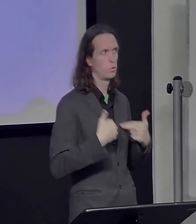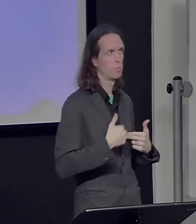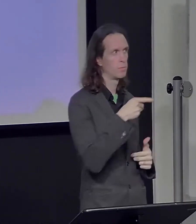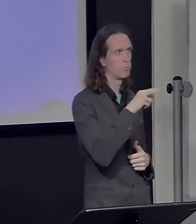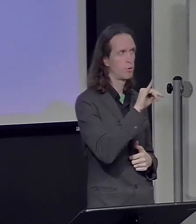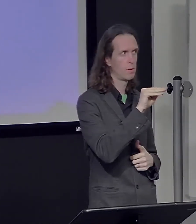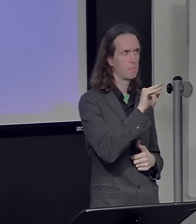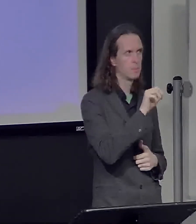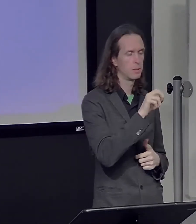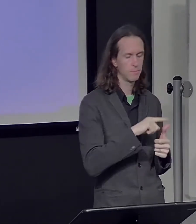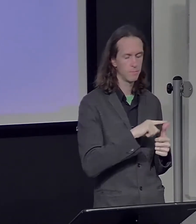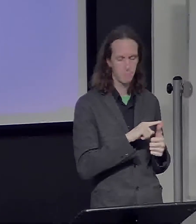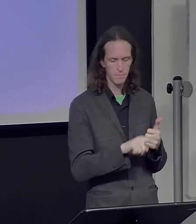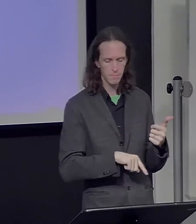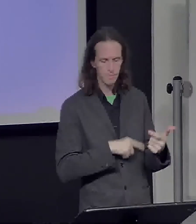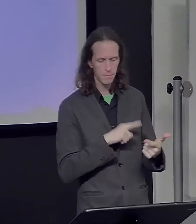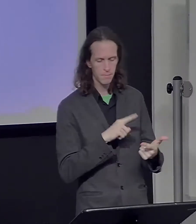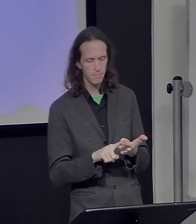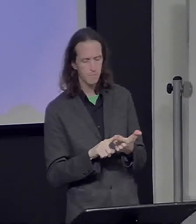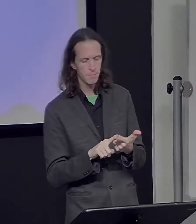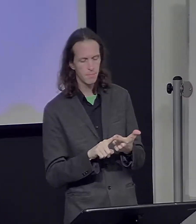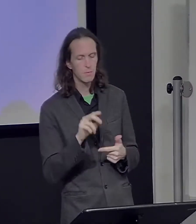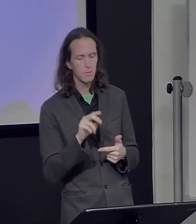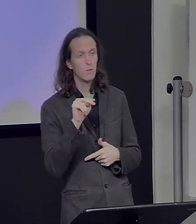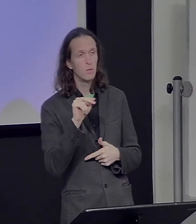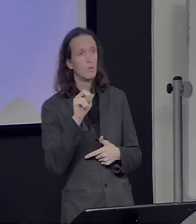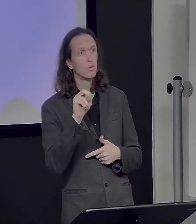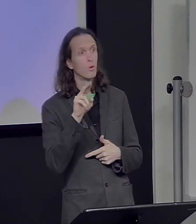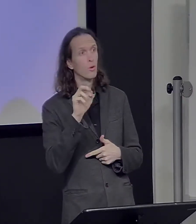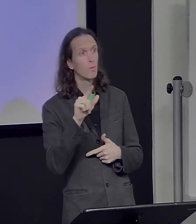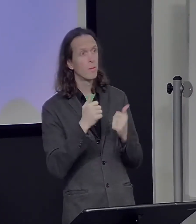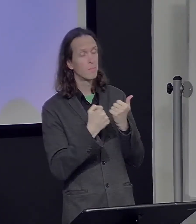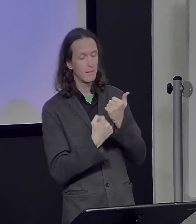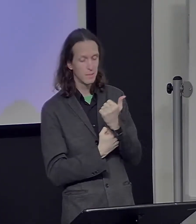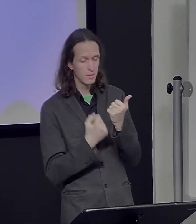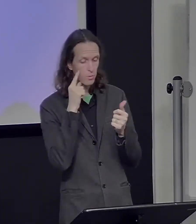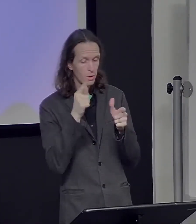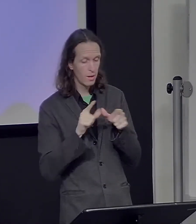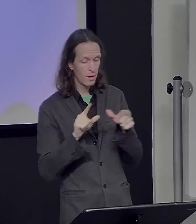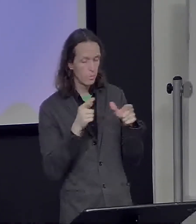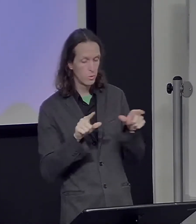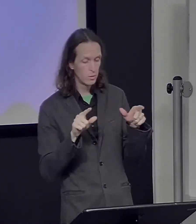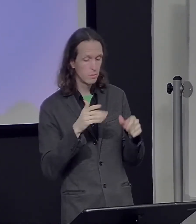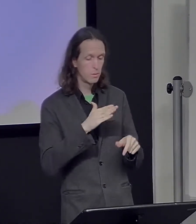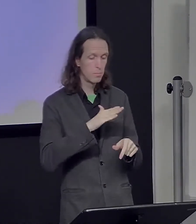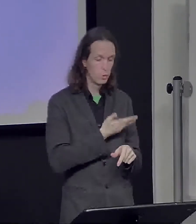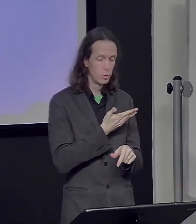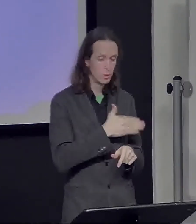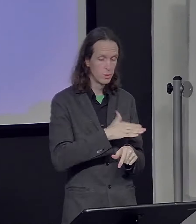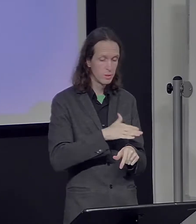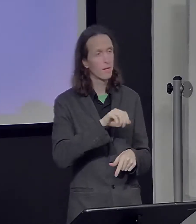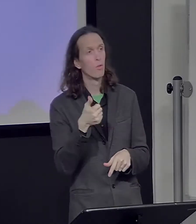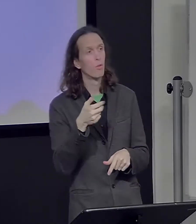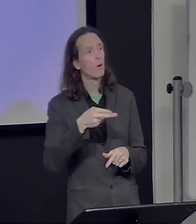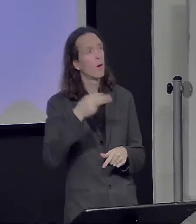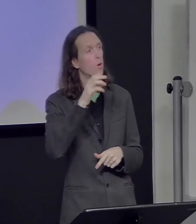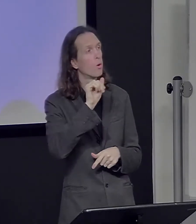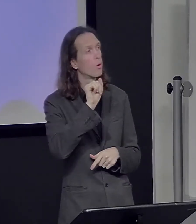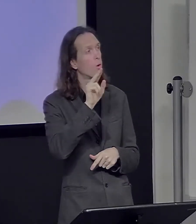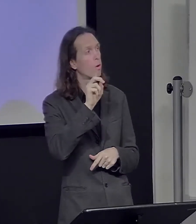He also studies the structures of the auditory cortex in non-human primates, as well as the neural